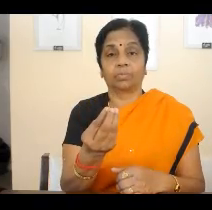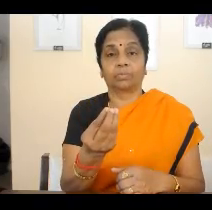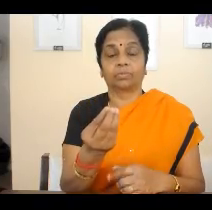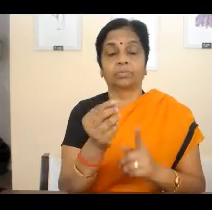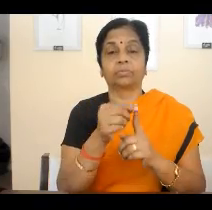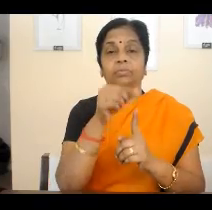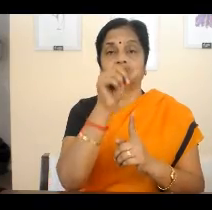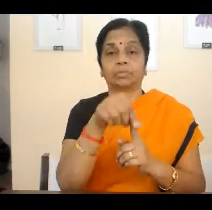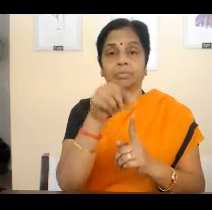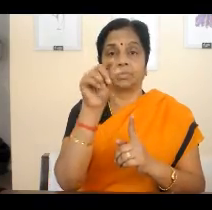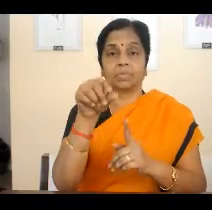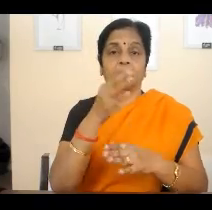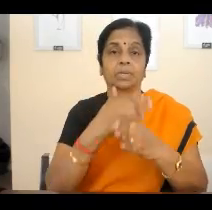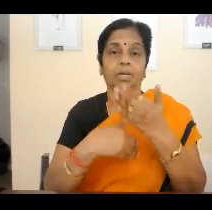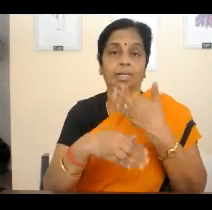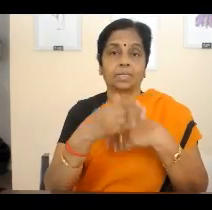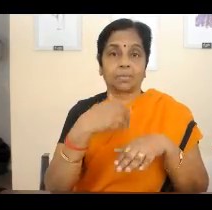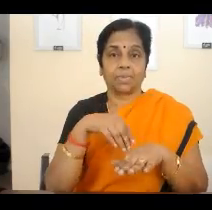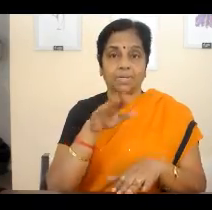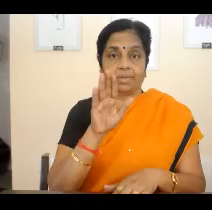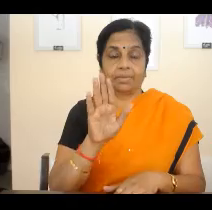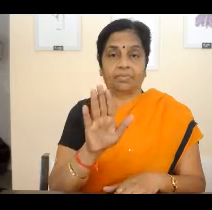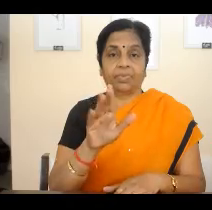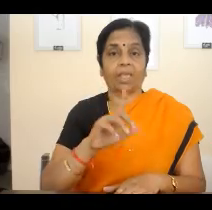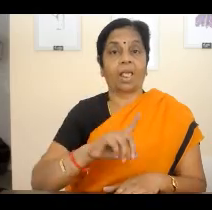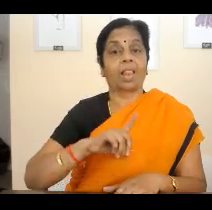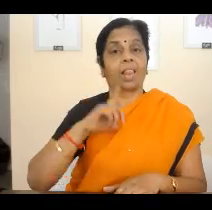persons with disabilities to live close